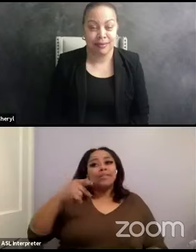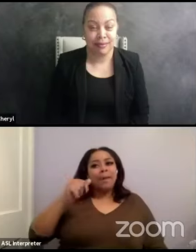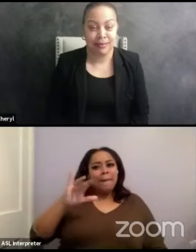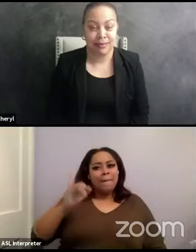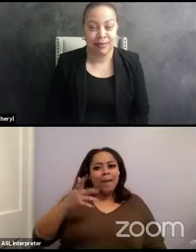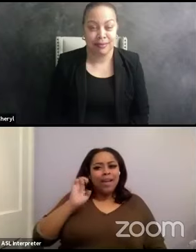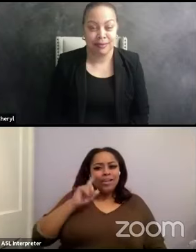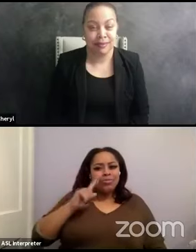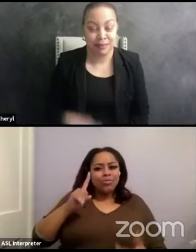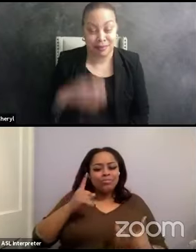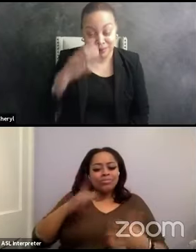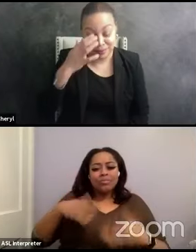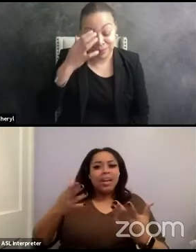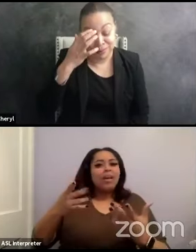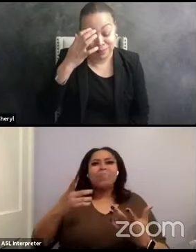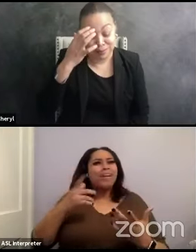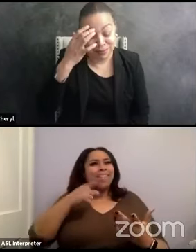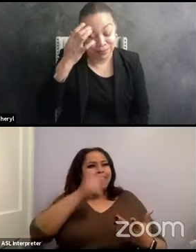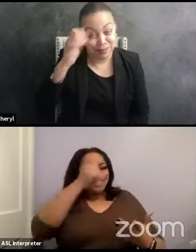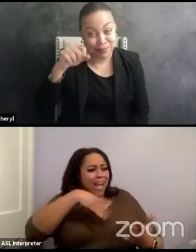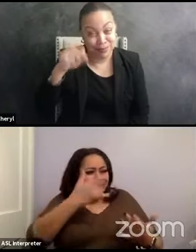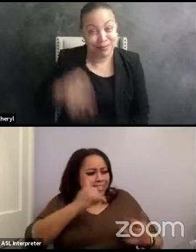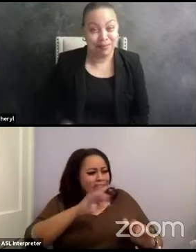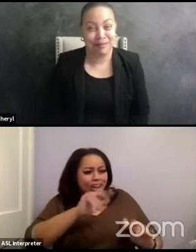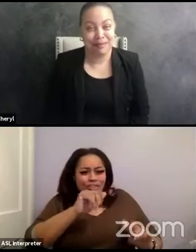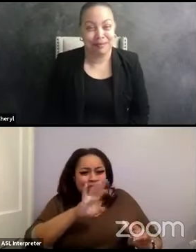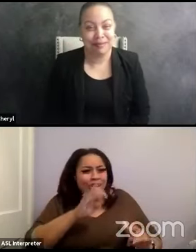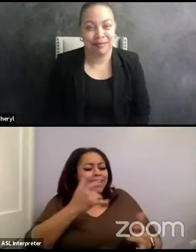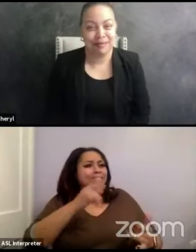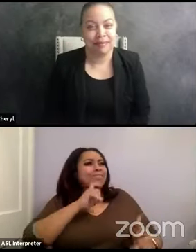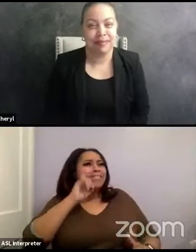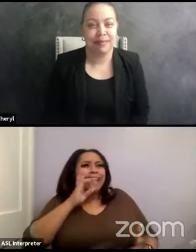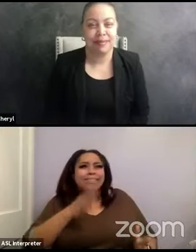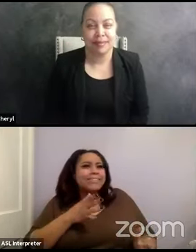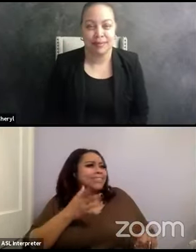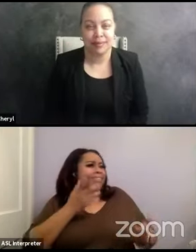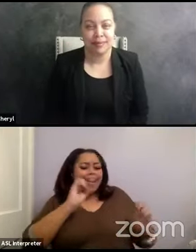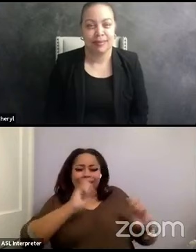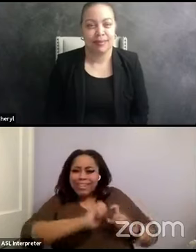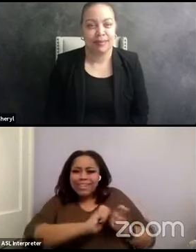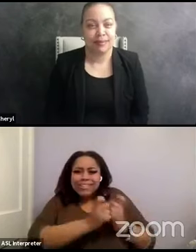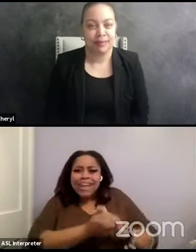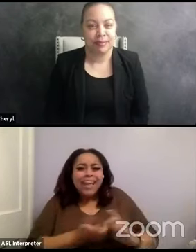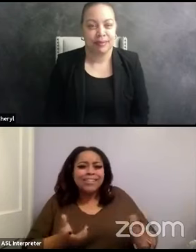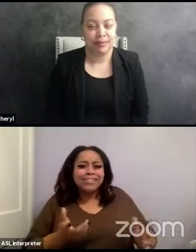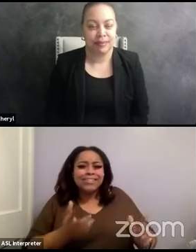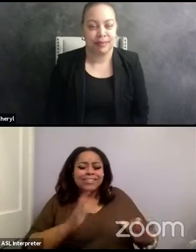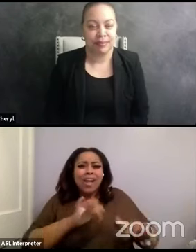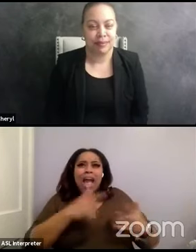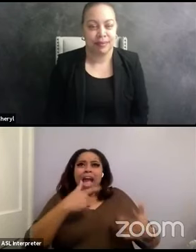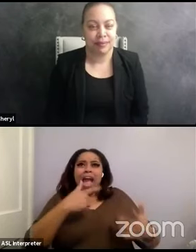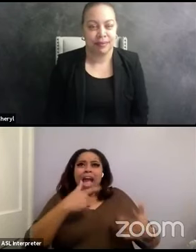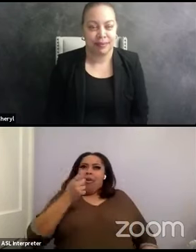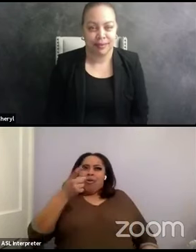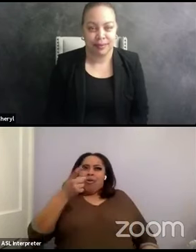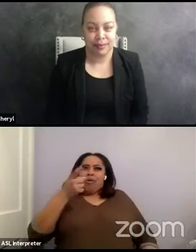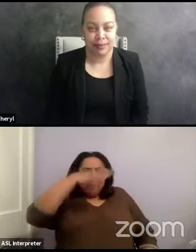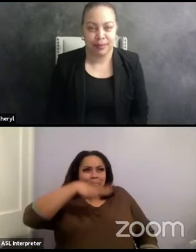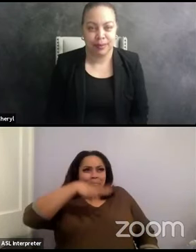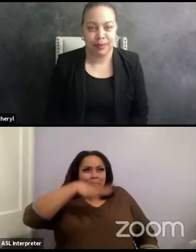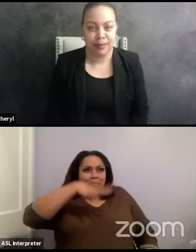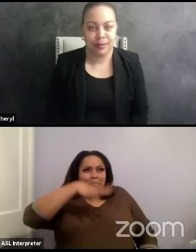still racist. Like mhm, nothing has changed. He's still sexist. Nothing has changed. And so how do we hold these men